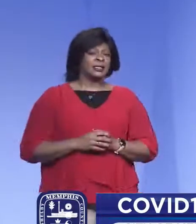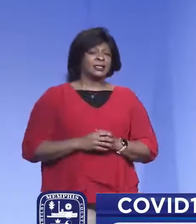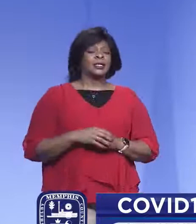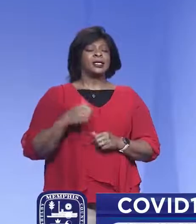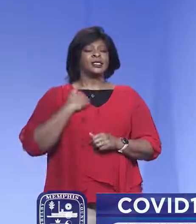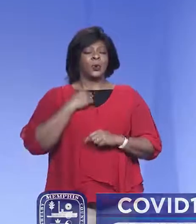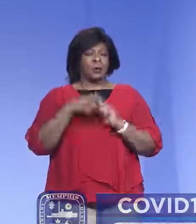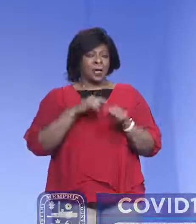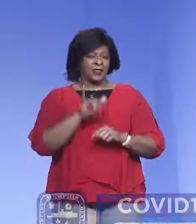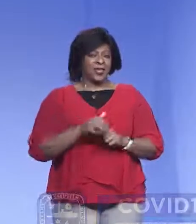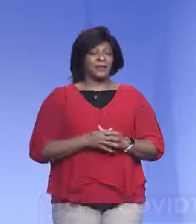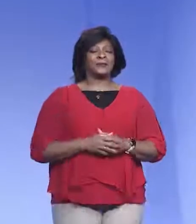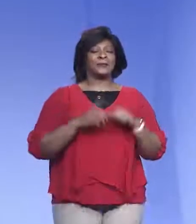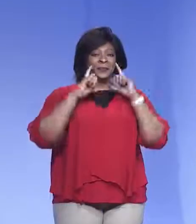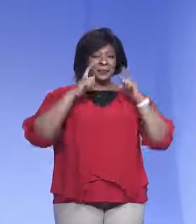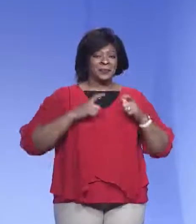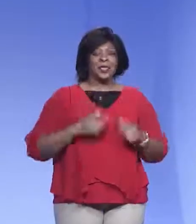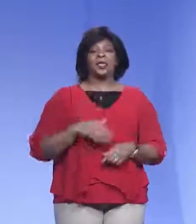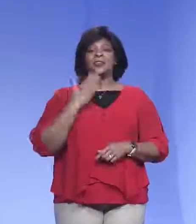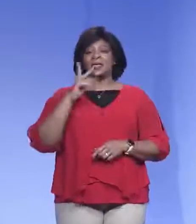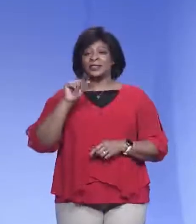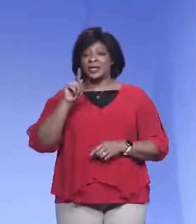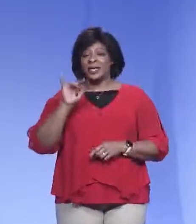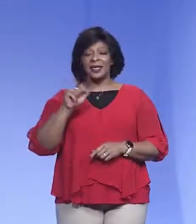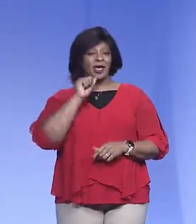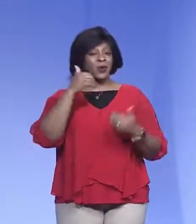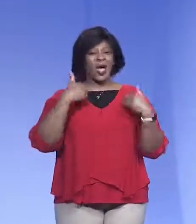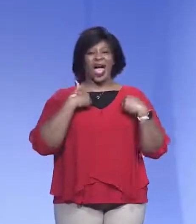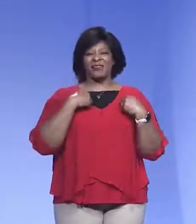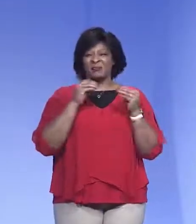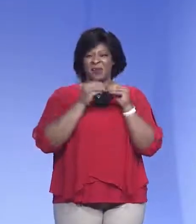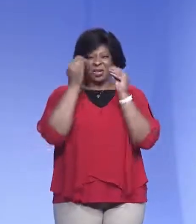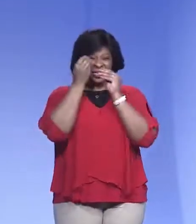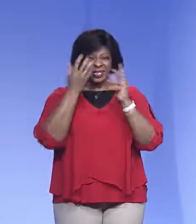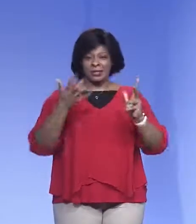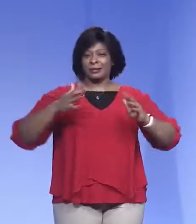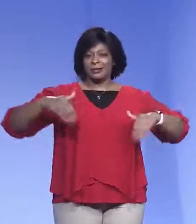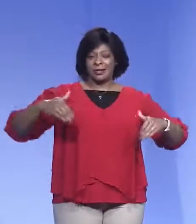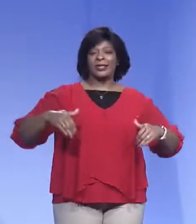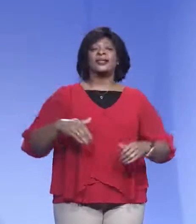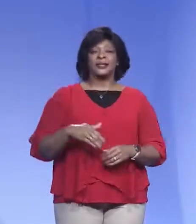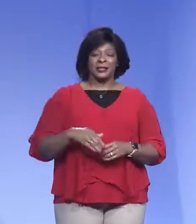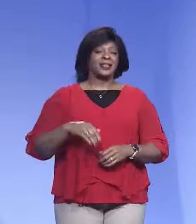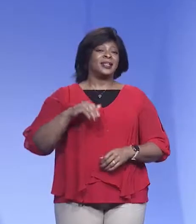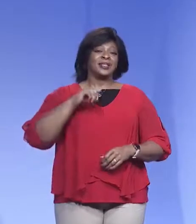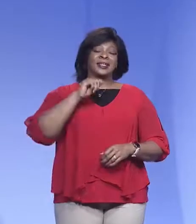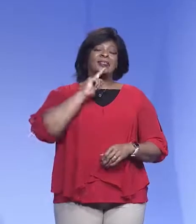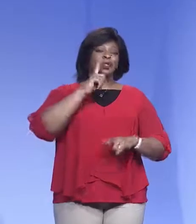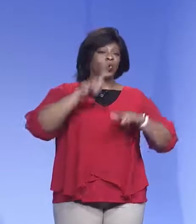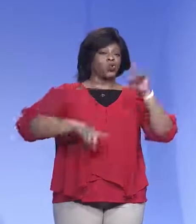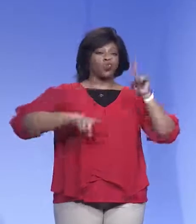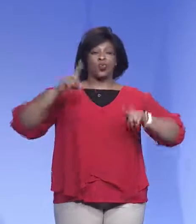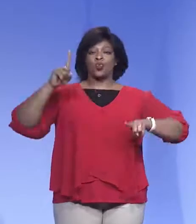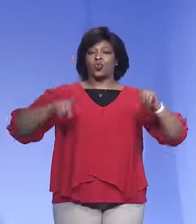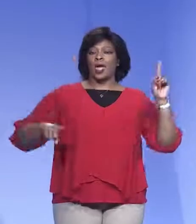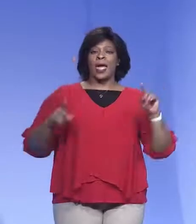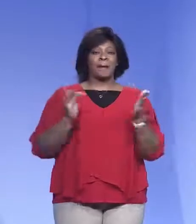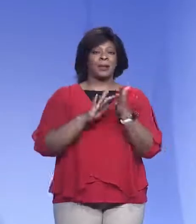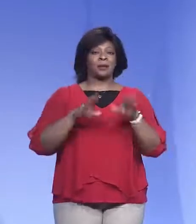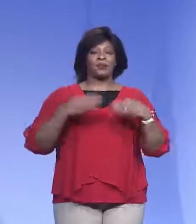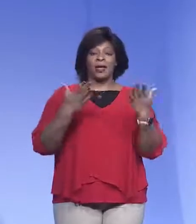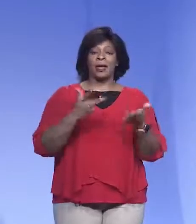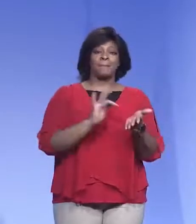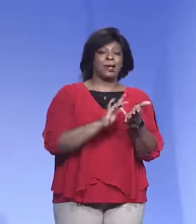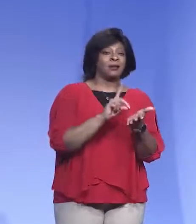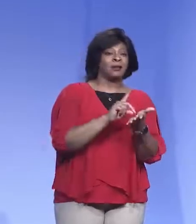Sorry about that. Thanks, Katie. I don't have the details in front of me, but yes, it is an array of medical providers. There are